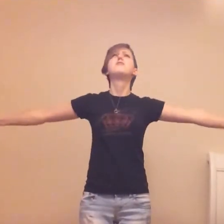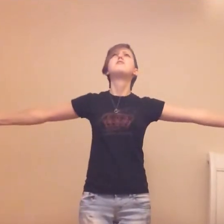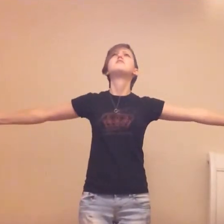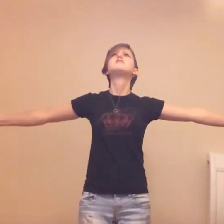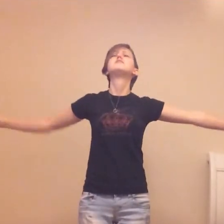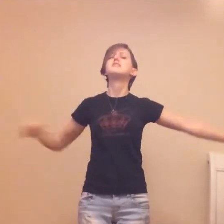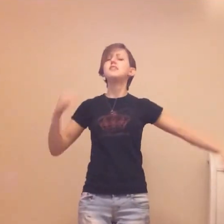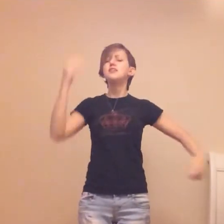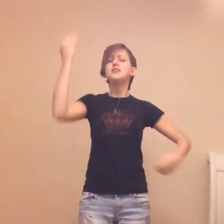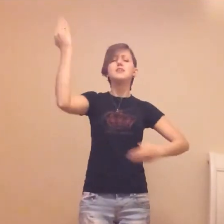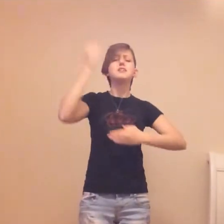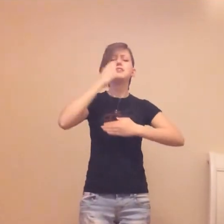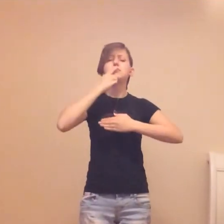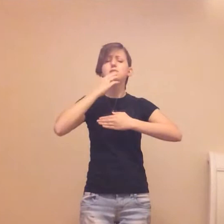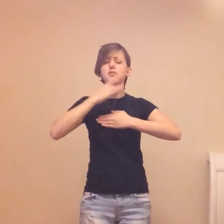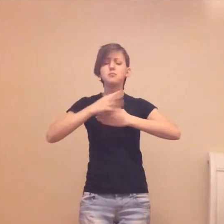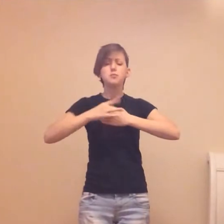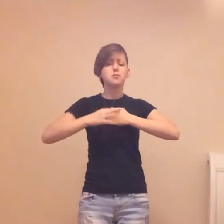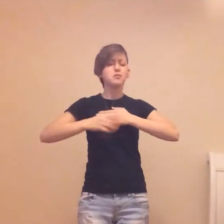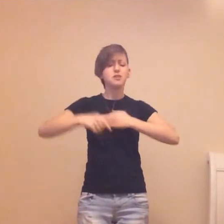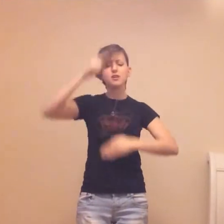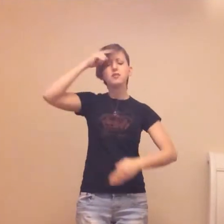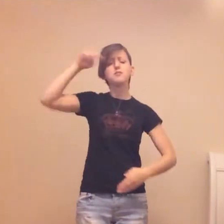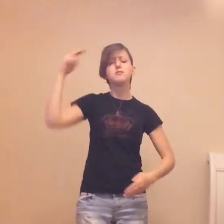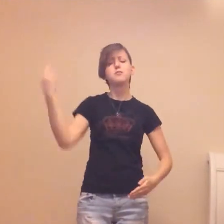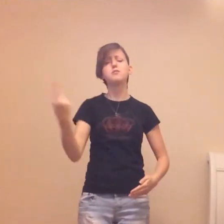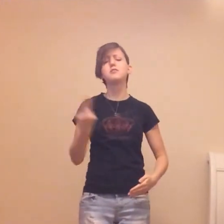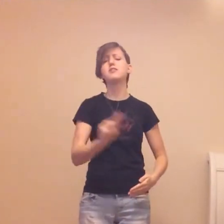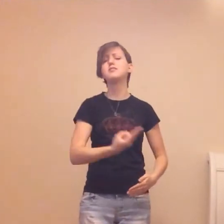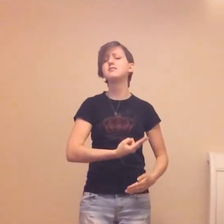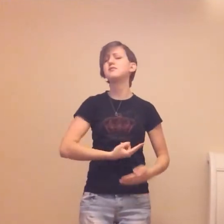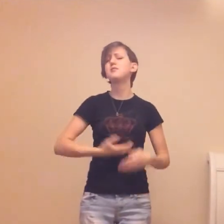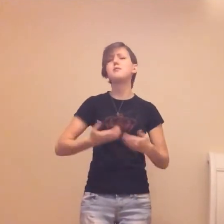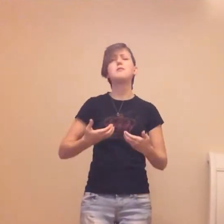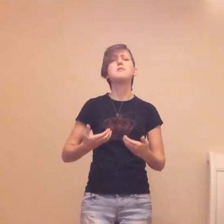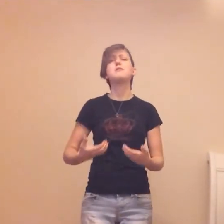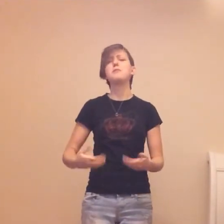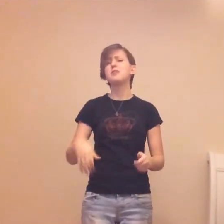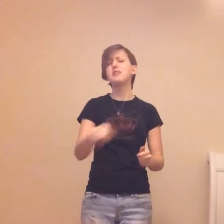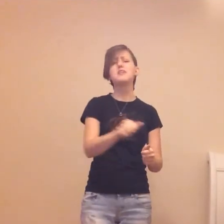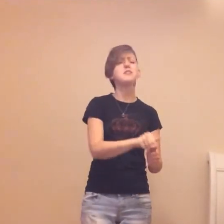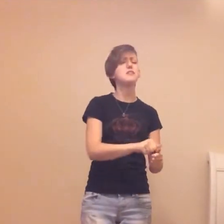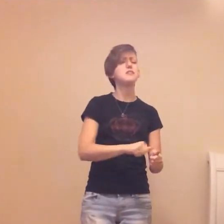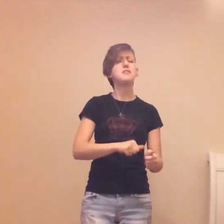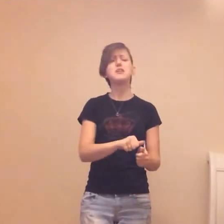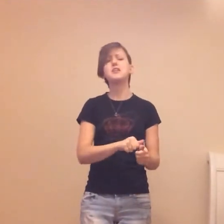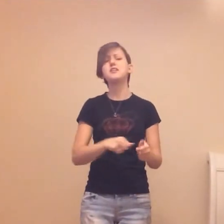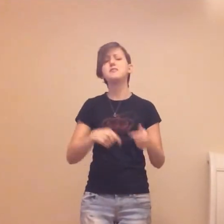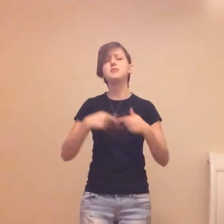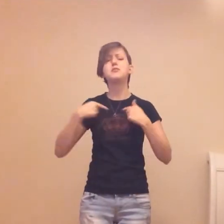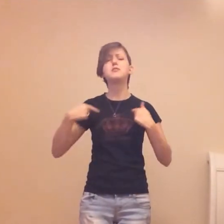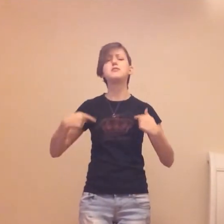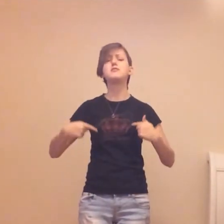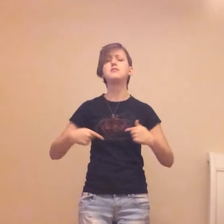cross, His blood poured out for us, the weight of every curse